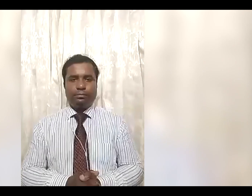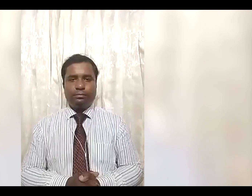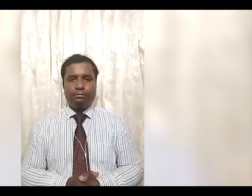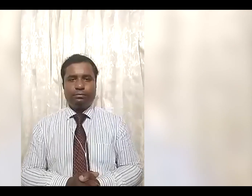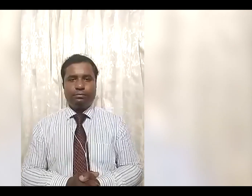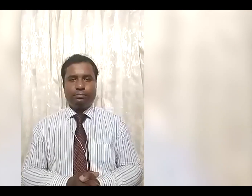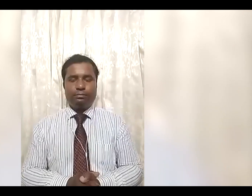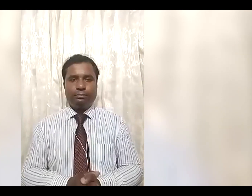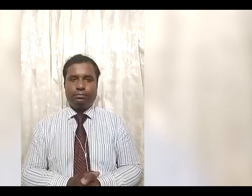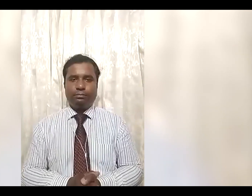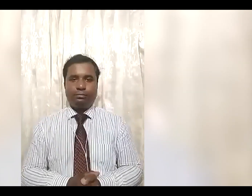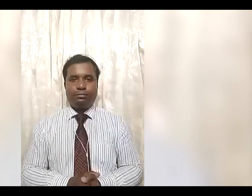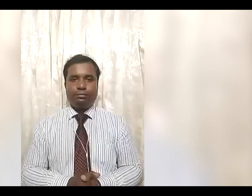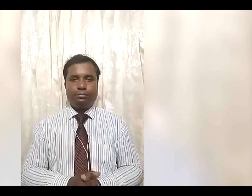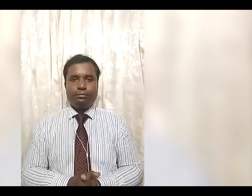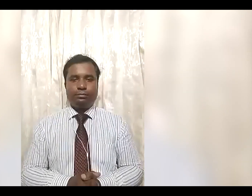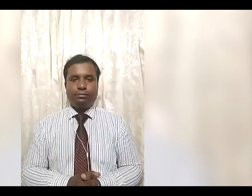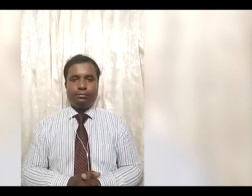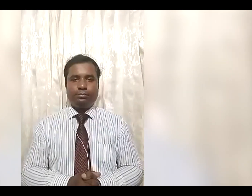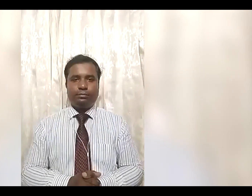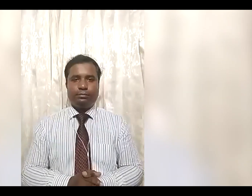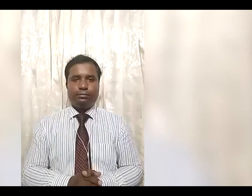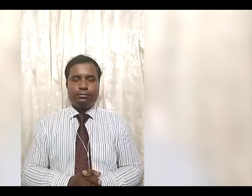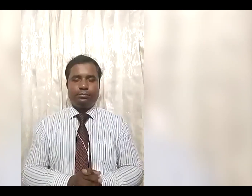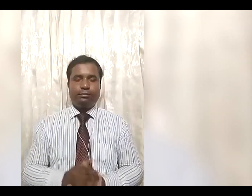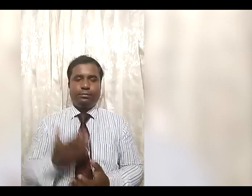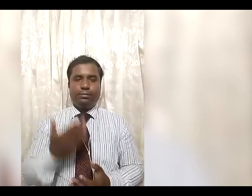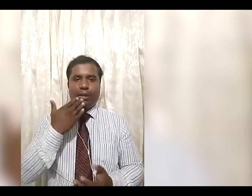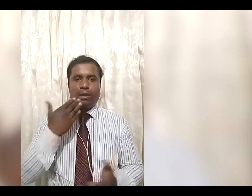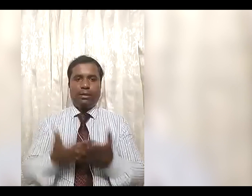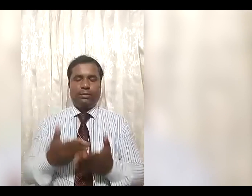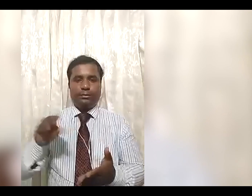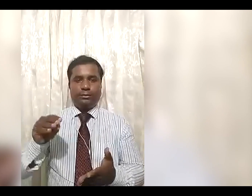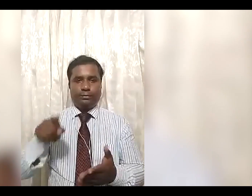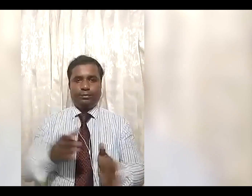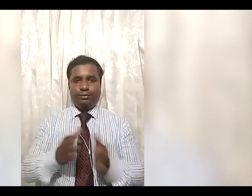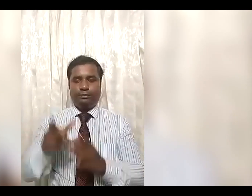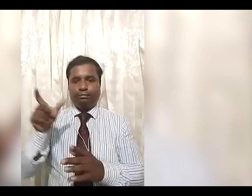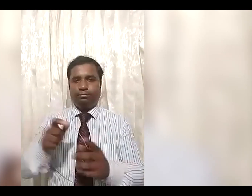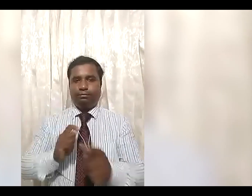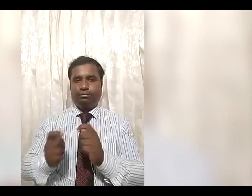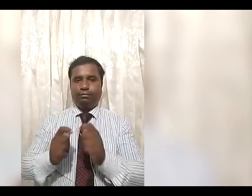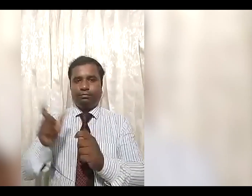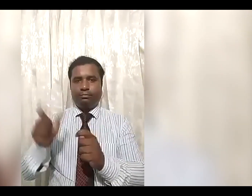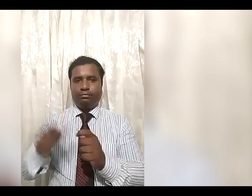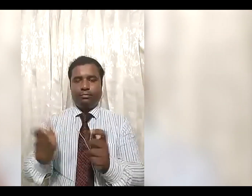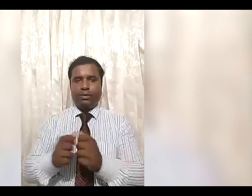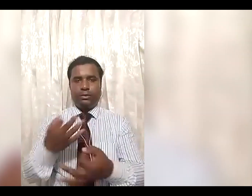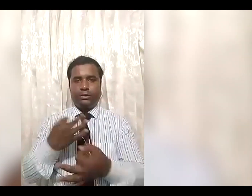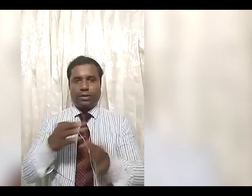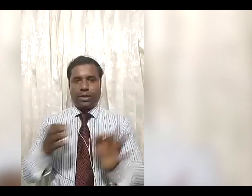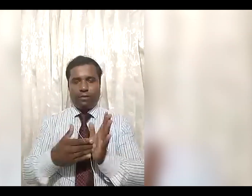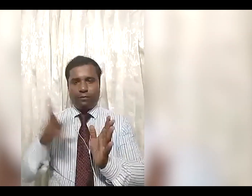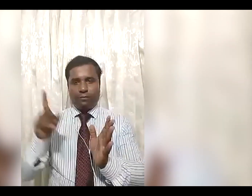Well, thank you. If we're not able to pull that up, we can reach out to some of our